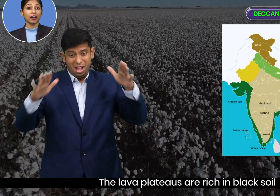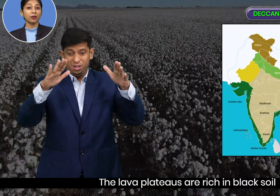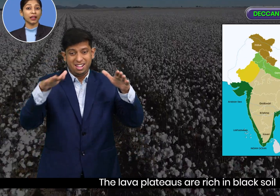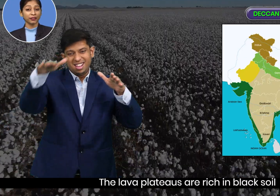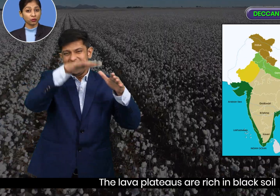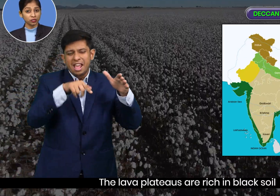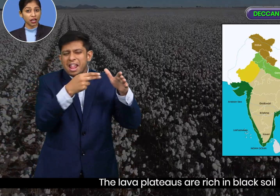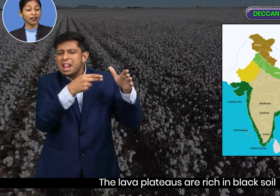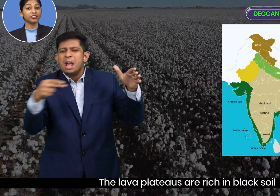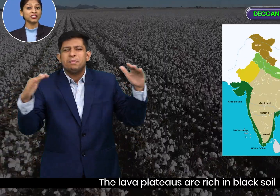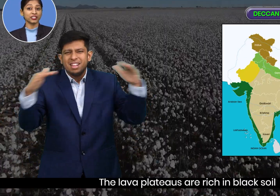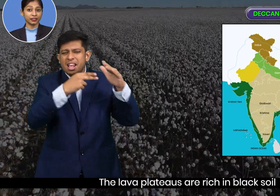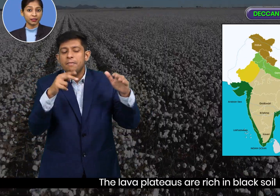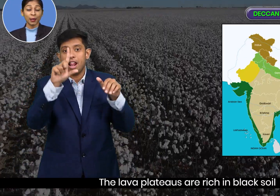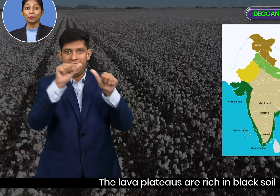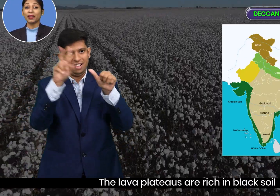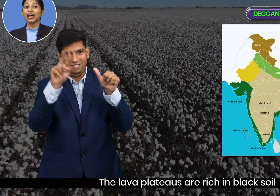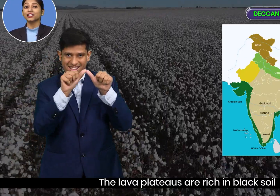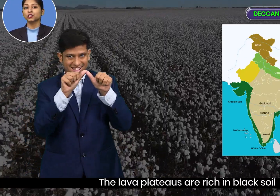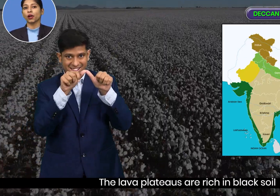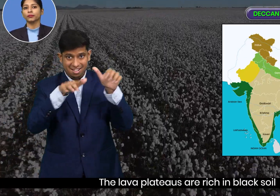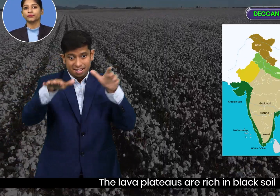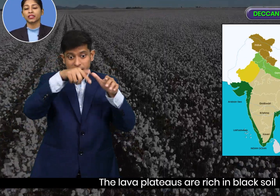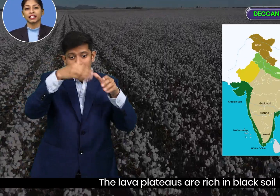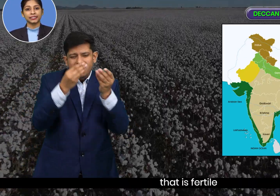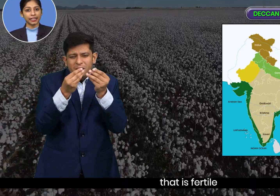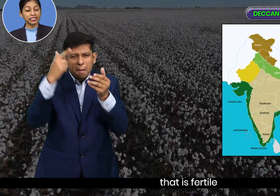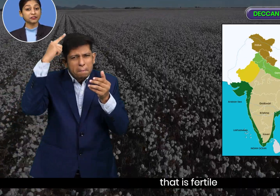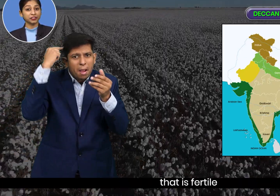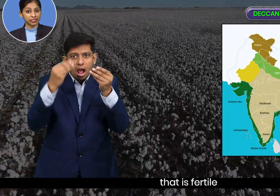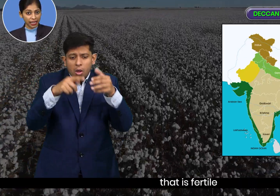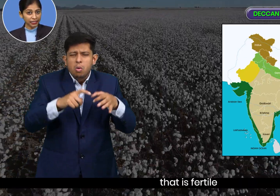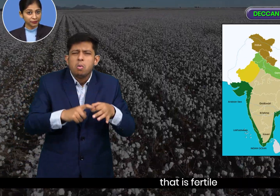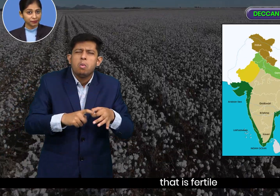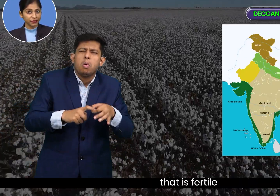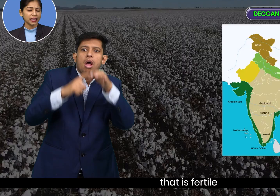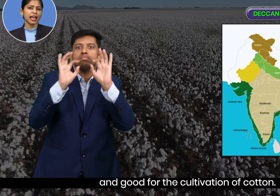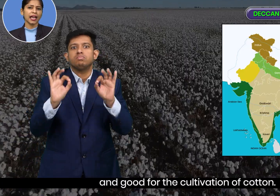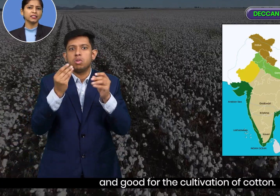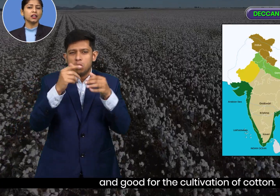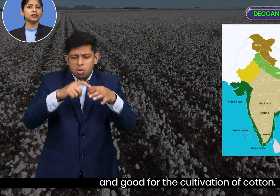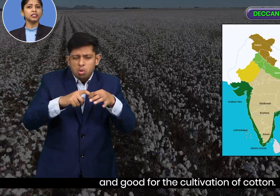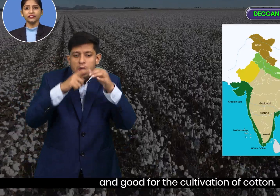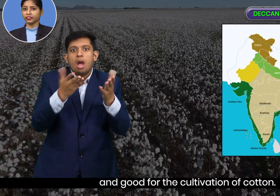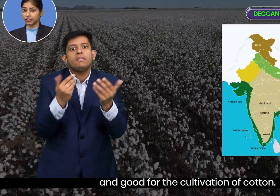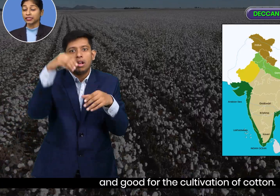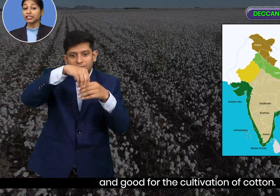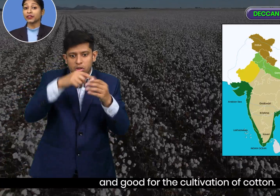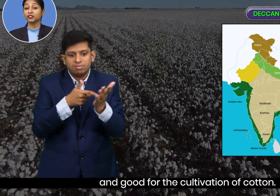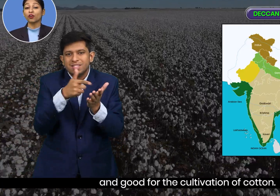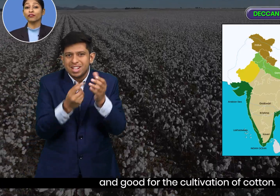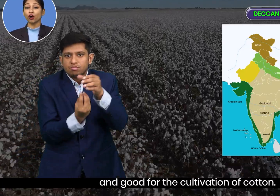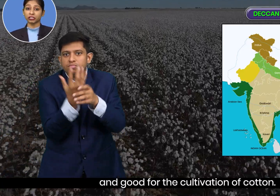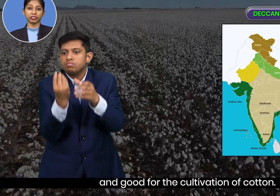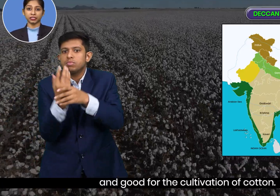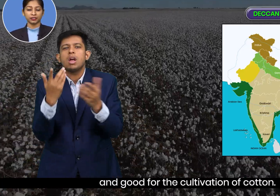The lava plateaus are rich in black soil that is fertile and good for the